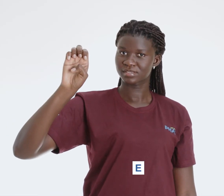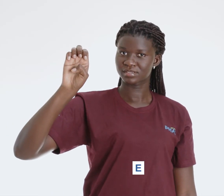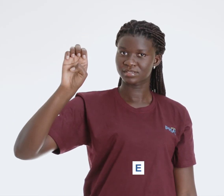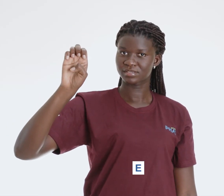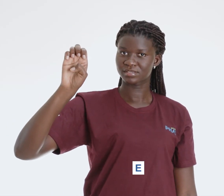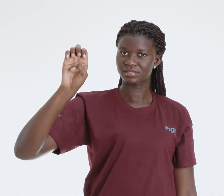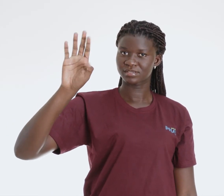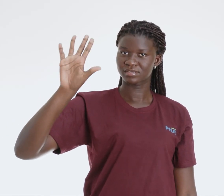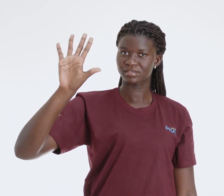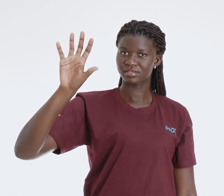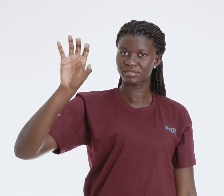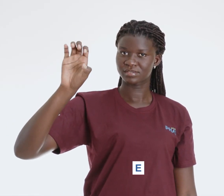E,